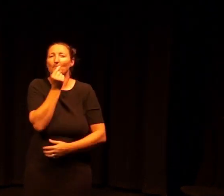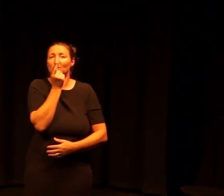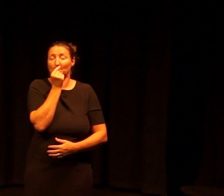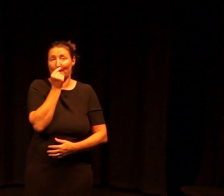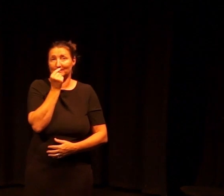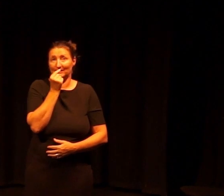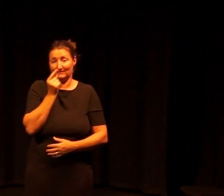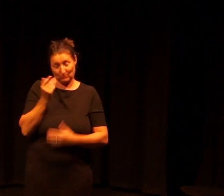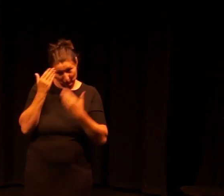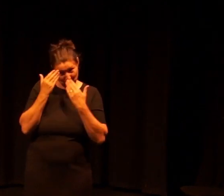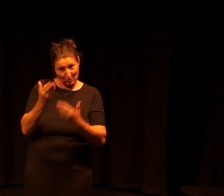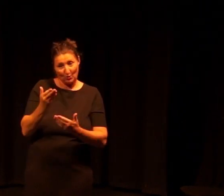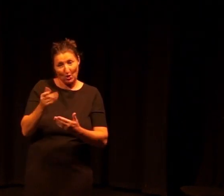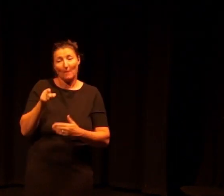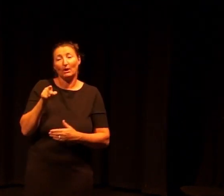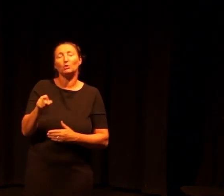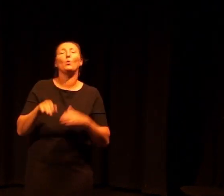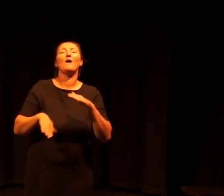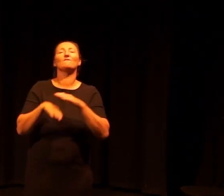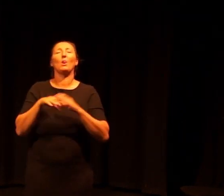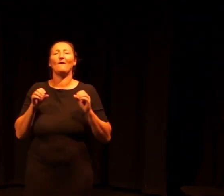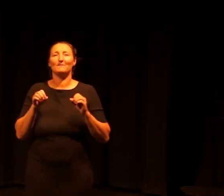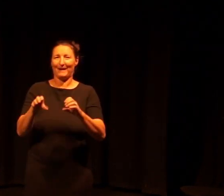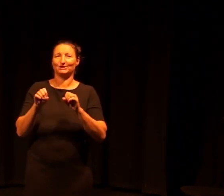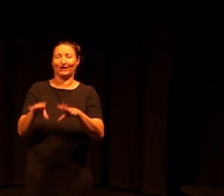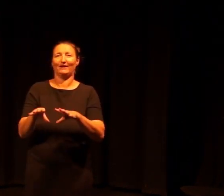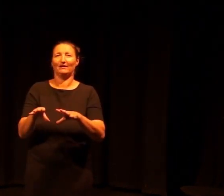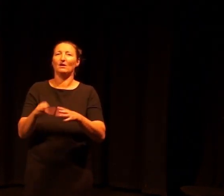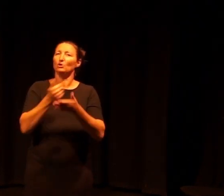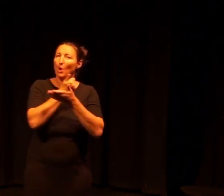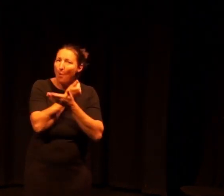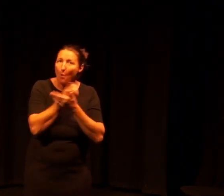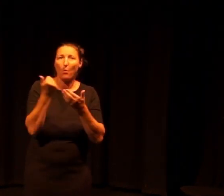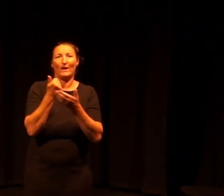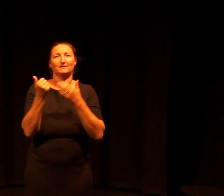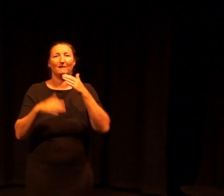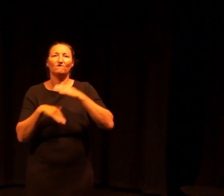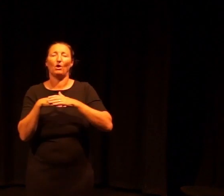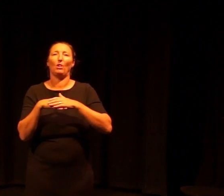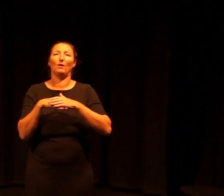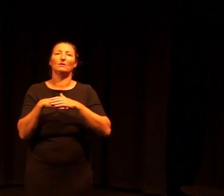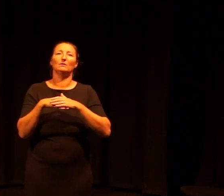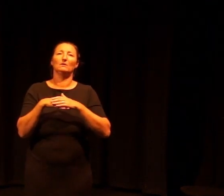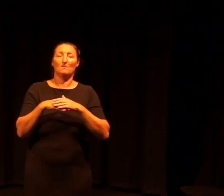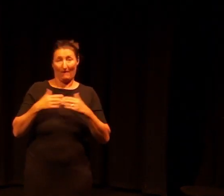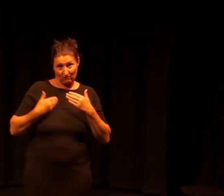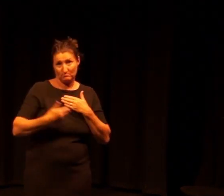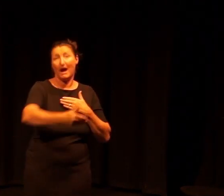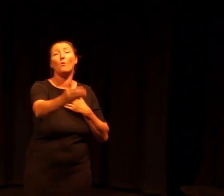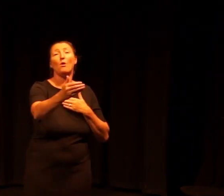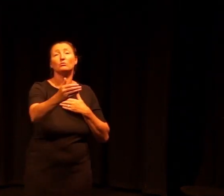yet, but you're full of magic. You will always be full in seconds, but from now